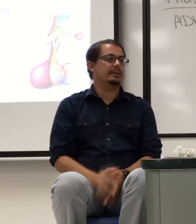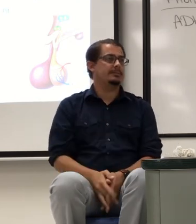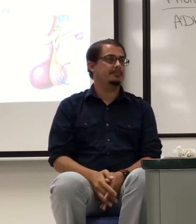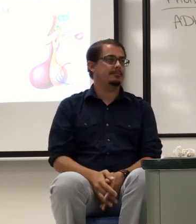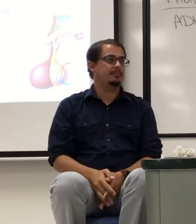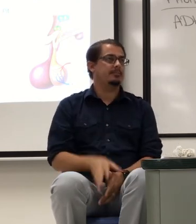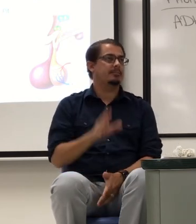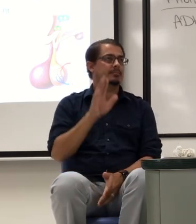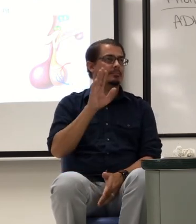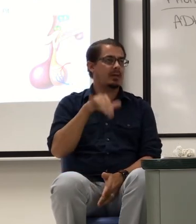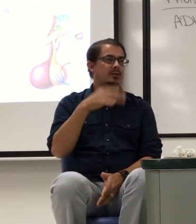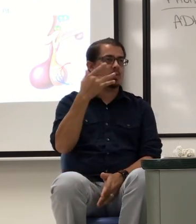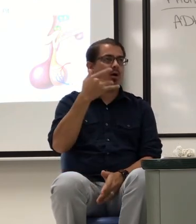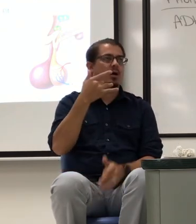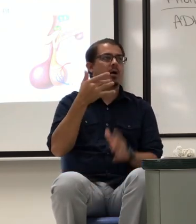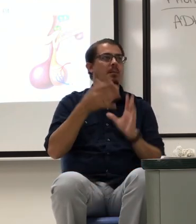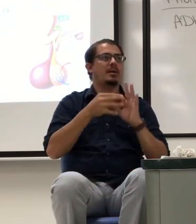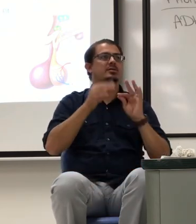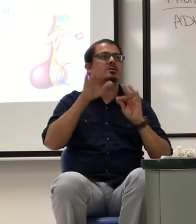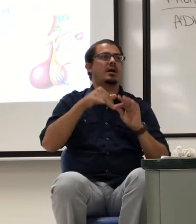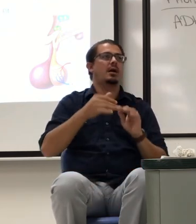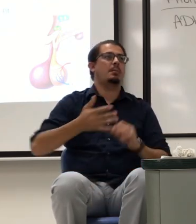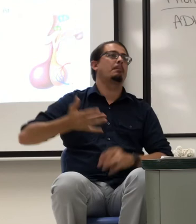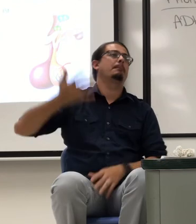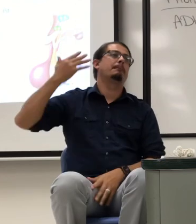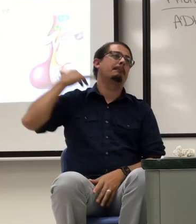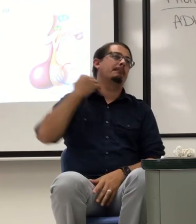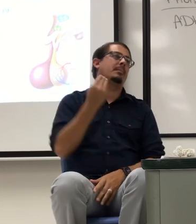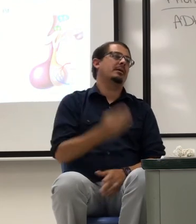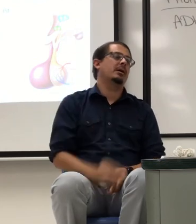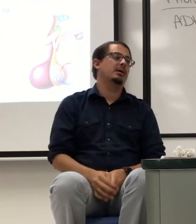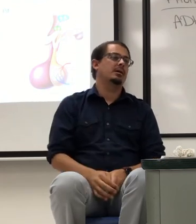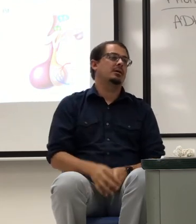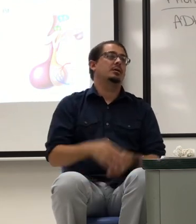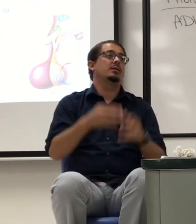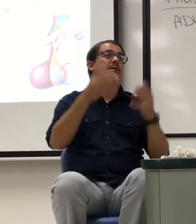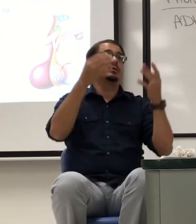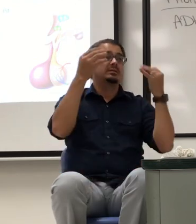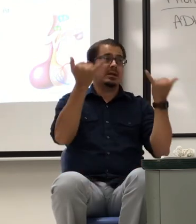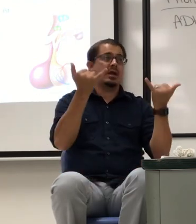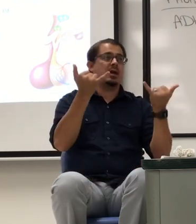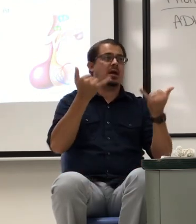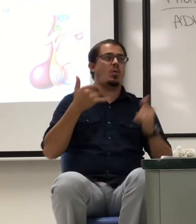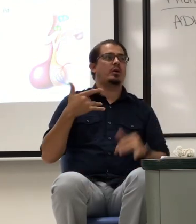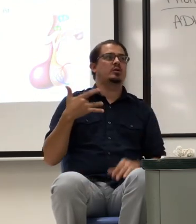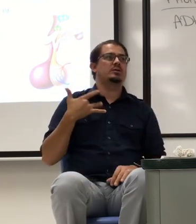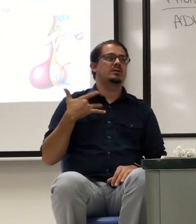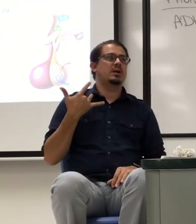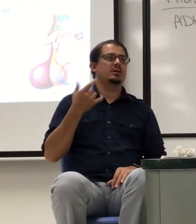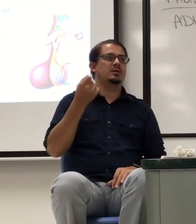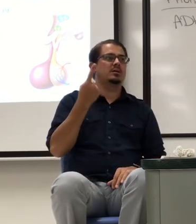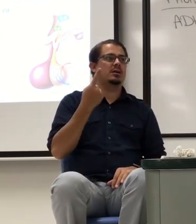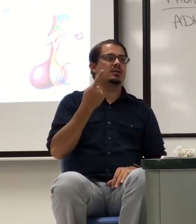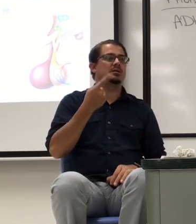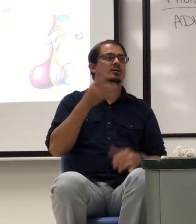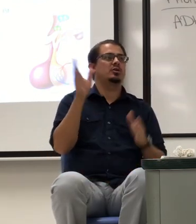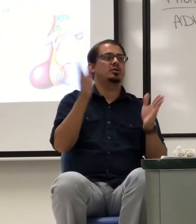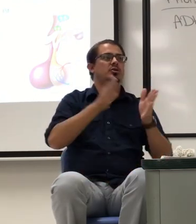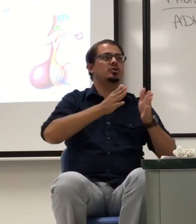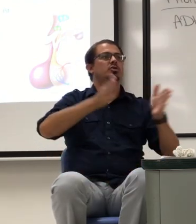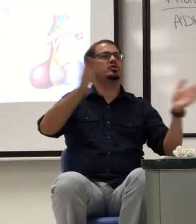why all this was mentioned previously. But today, I just want to give you a sense of what it does